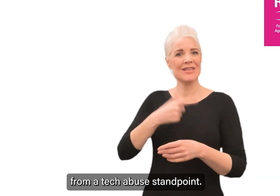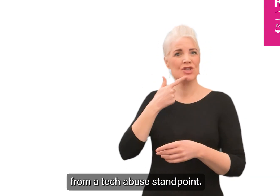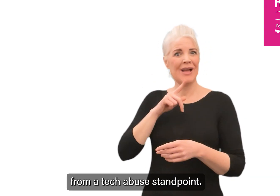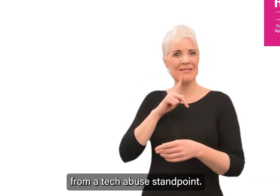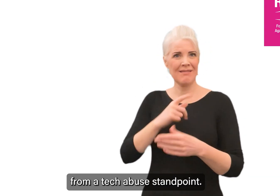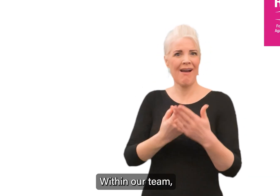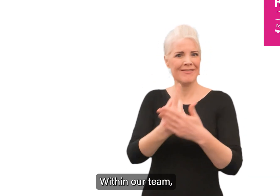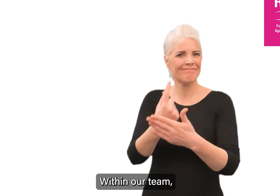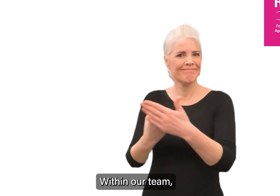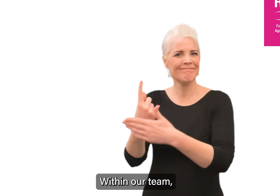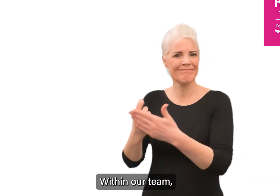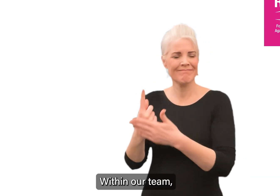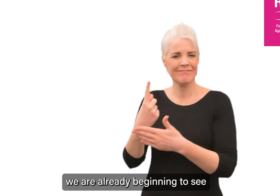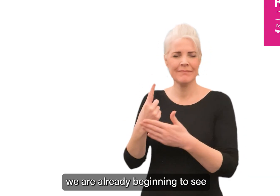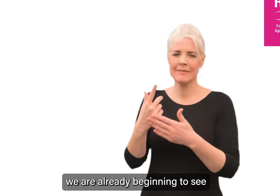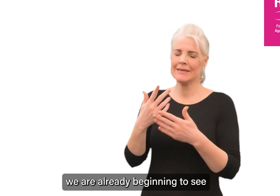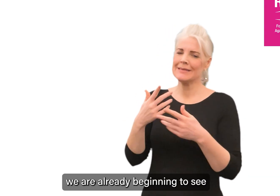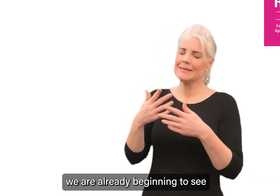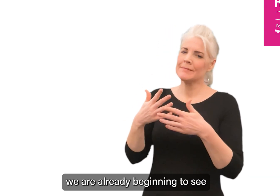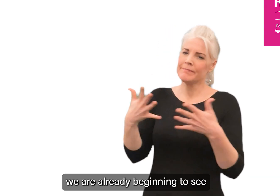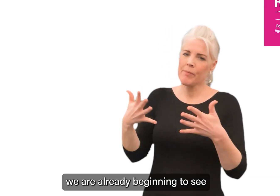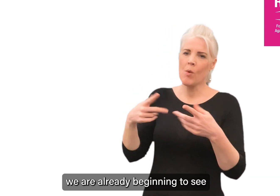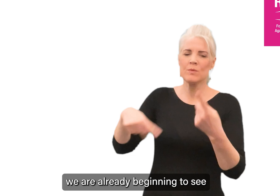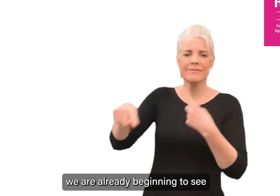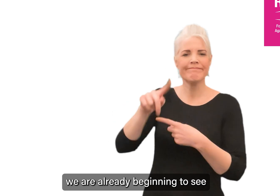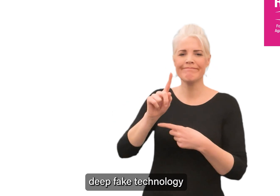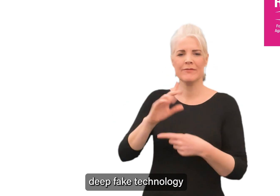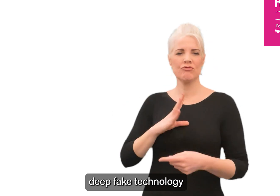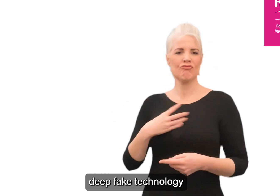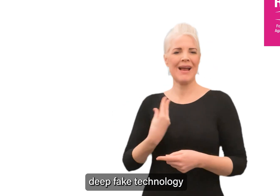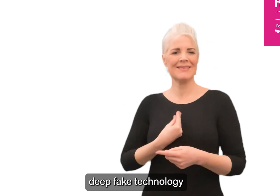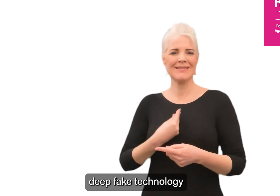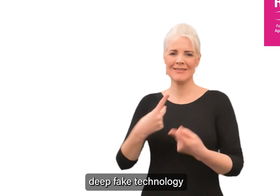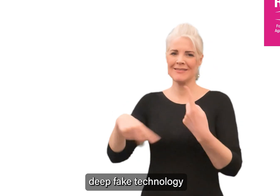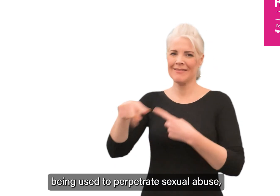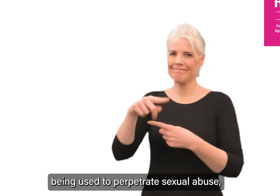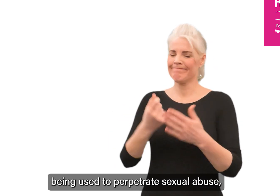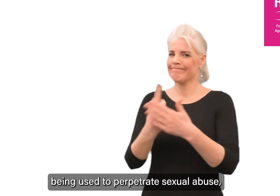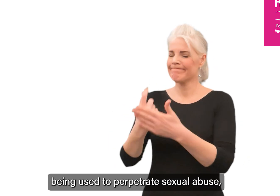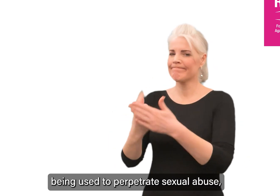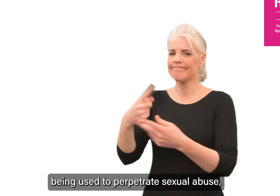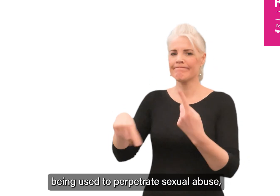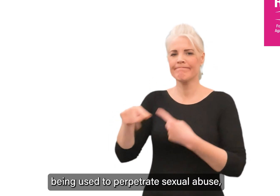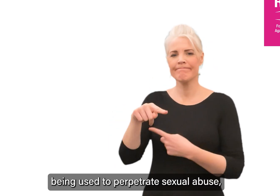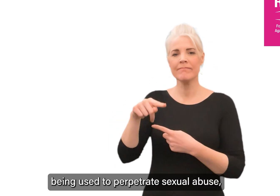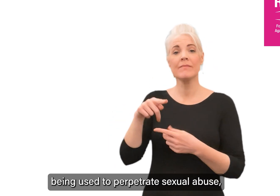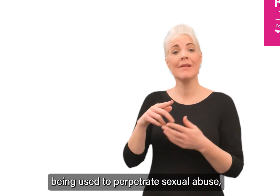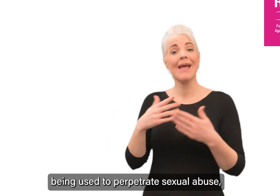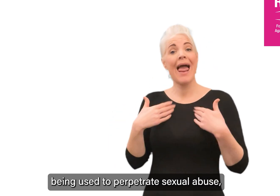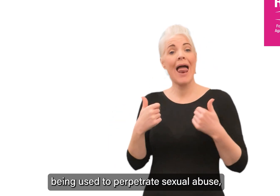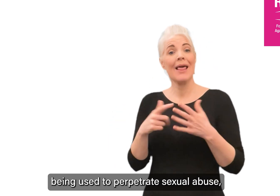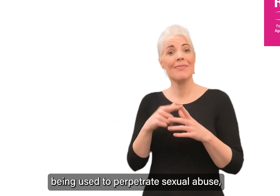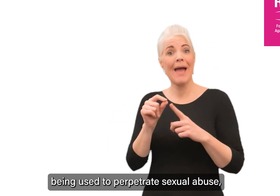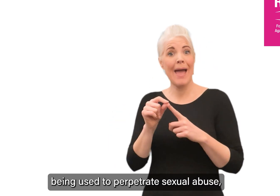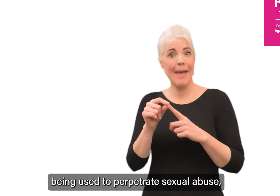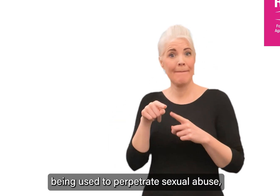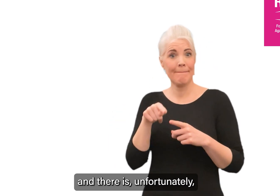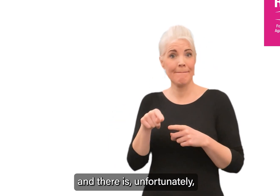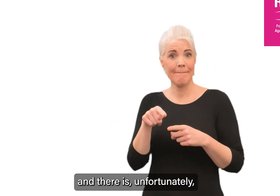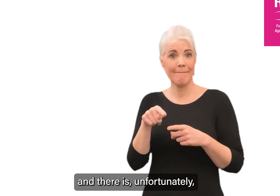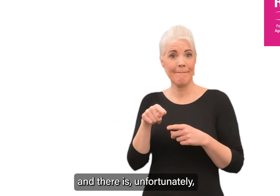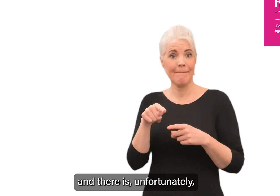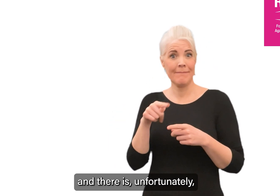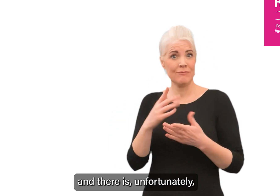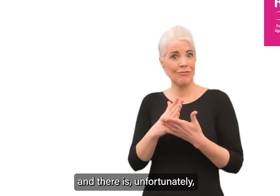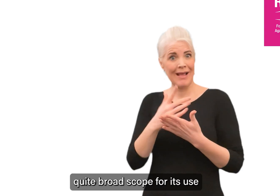abuse standpoint. Within our team, we are already beginning to see deepfake technology being used to perpetrate sexual abuse.